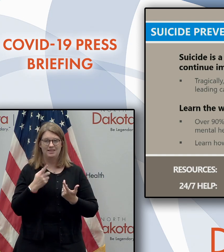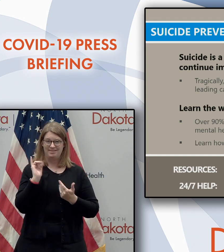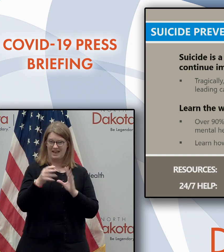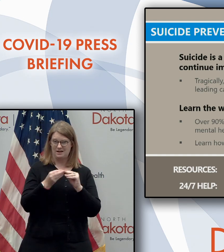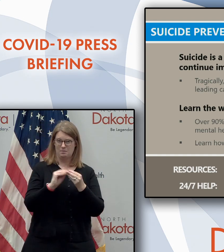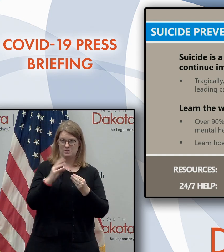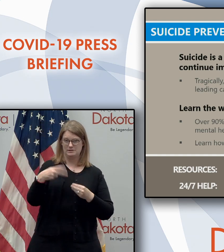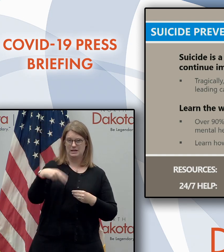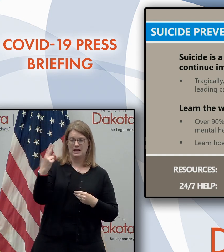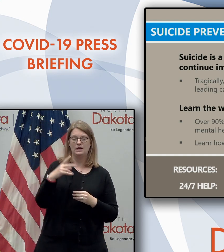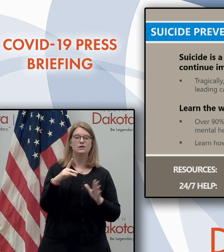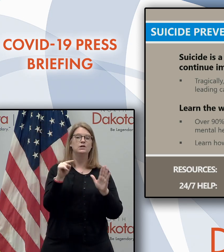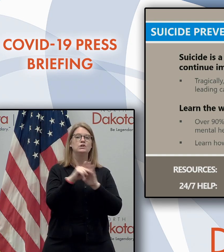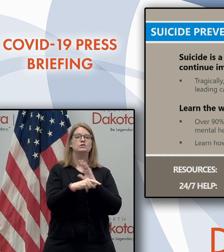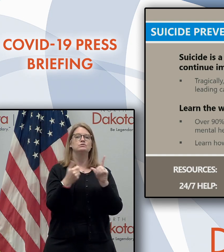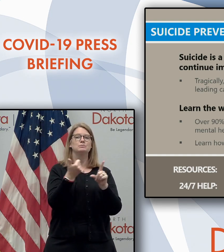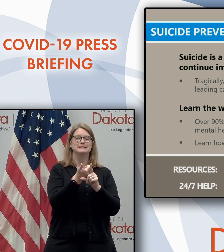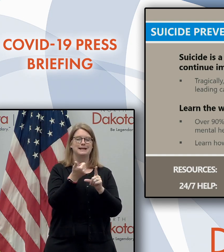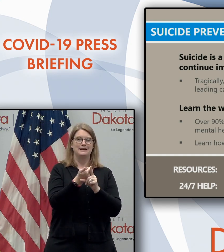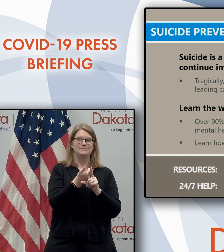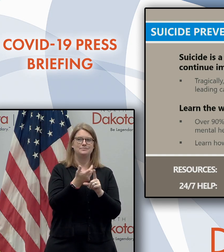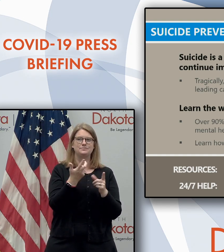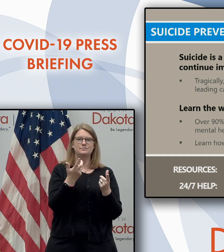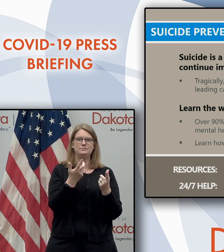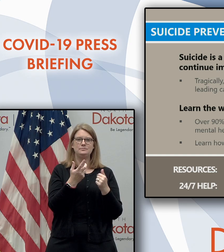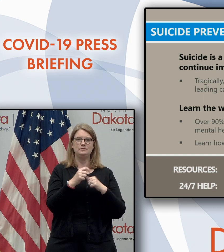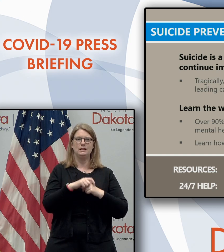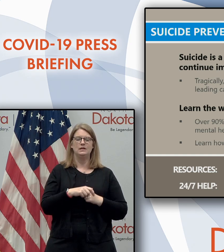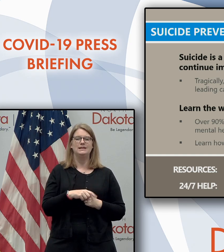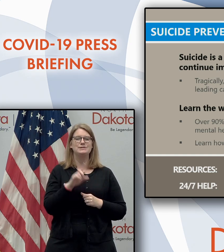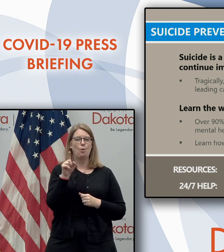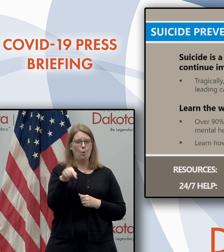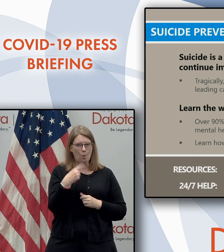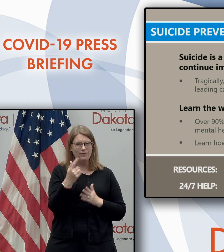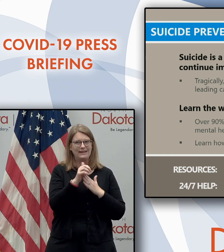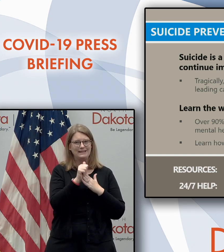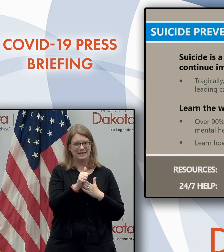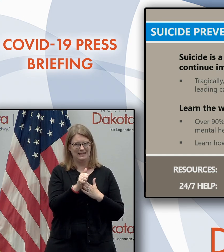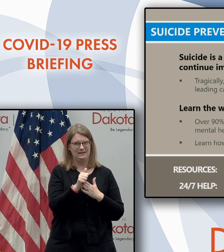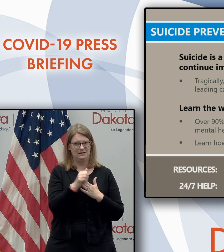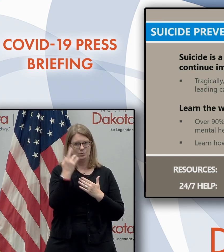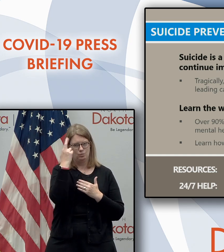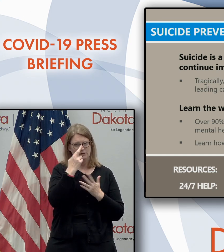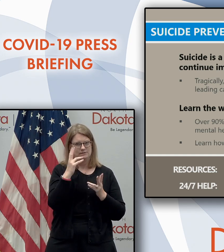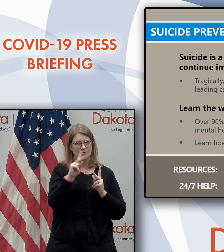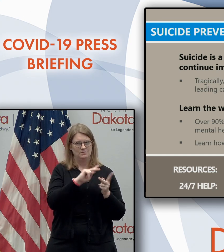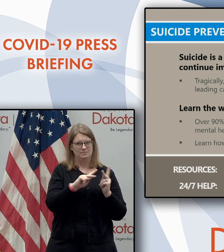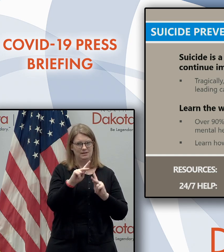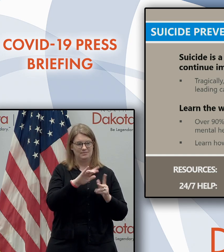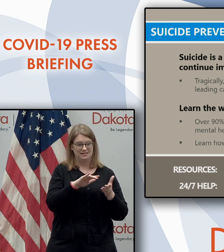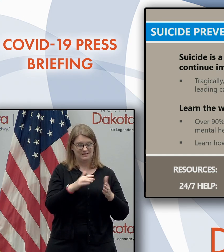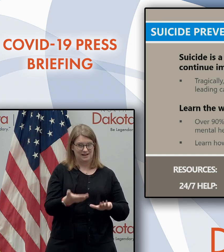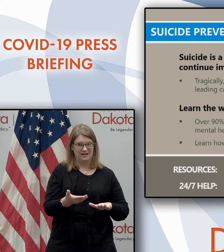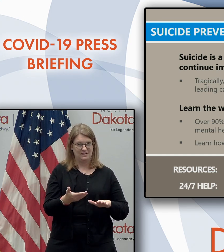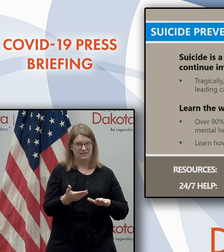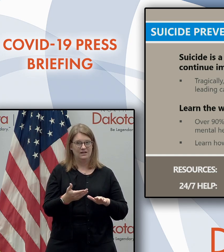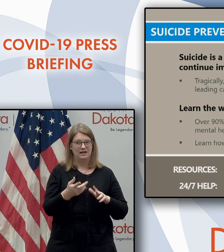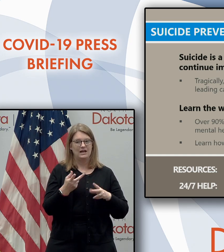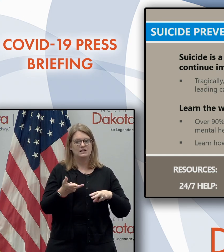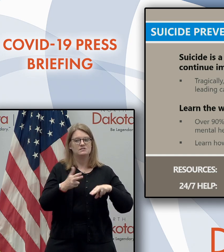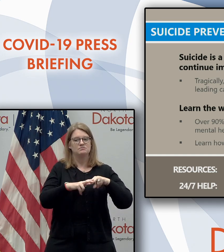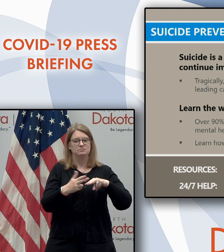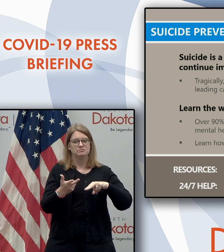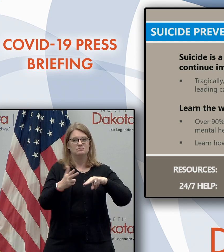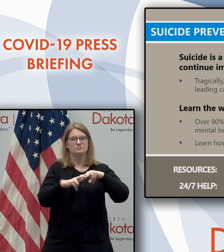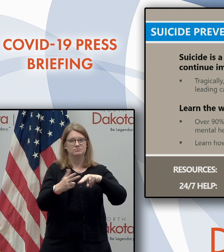that. Suicide is the only leading cause of death in the United States that's increased every year for the past decade. We've